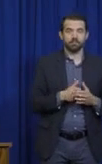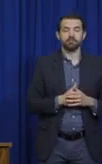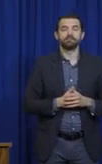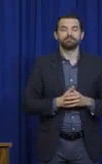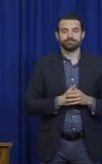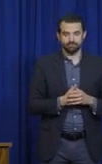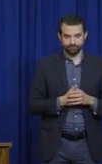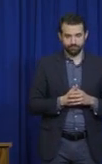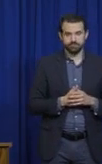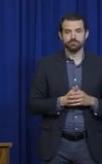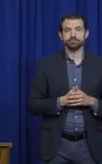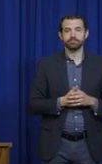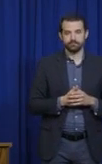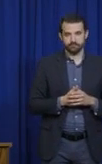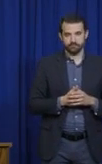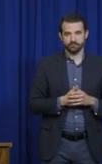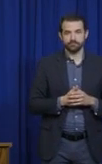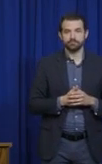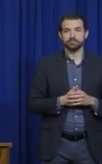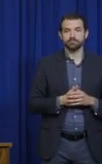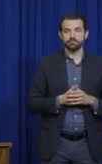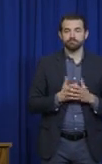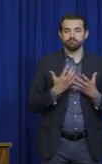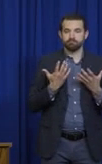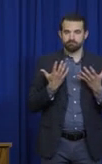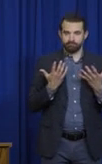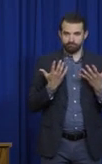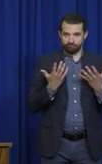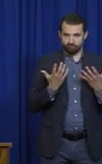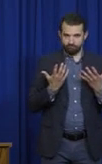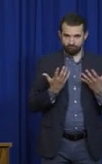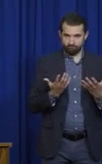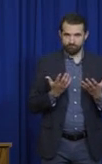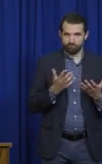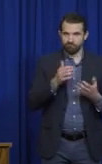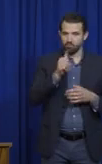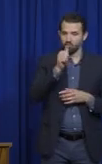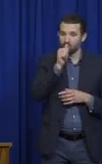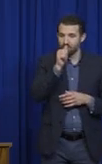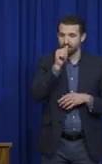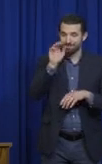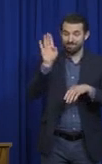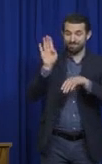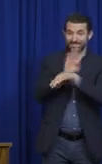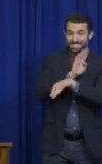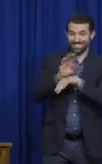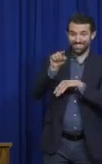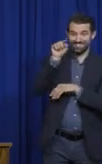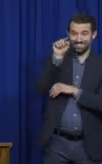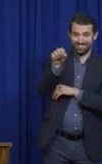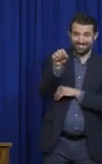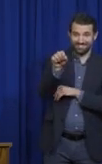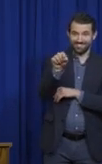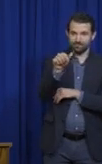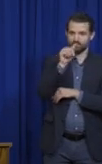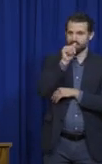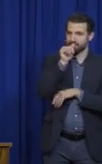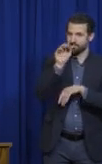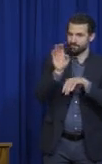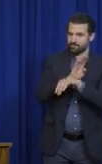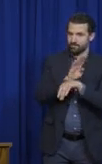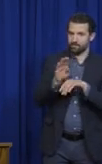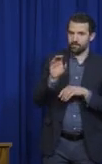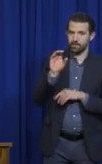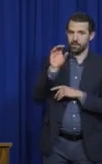And those in private sector environments, it's the OSHA,